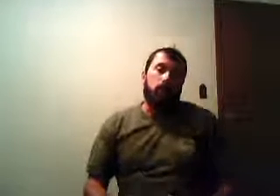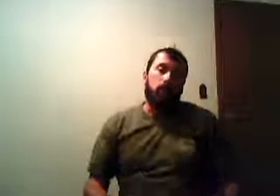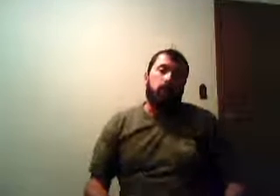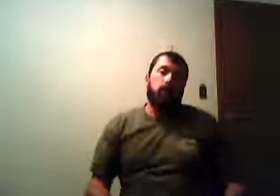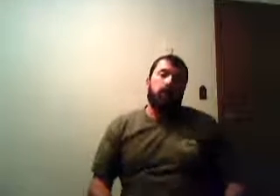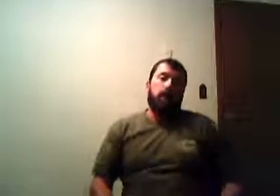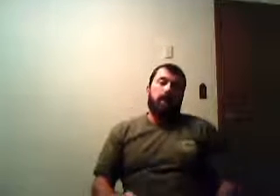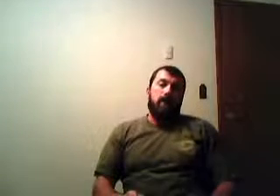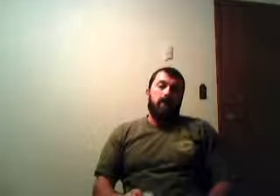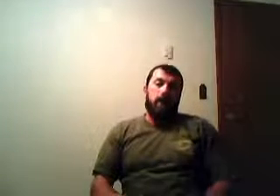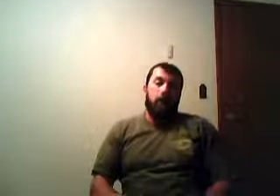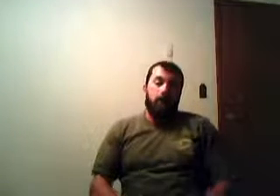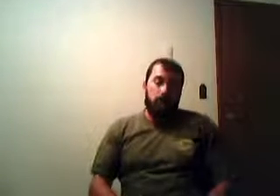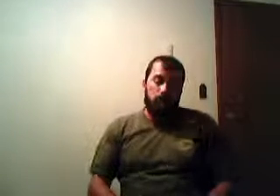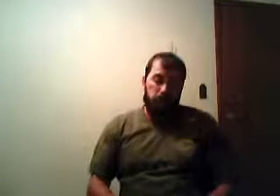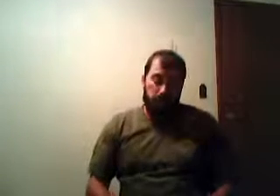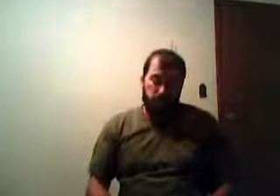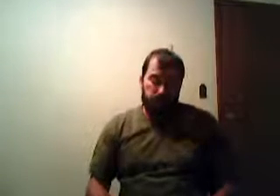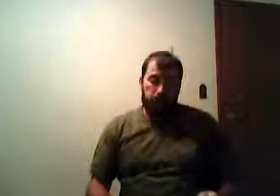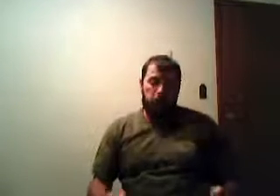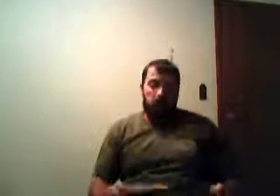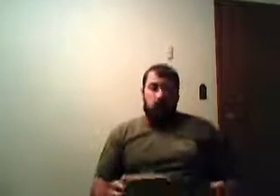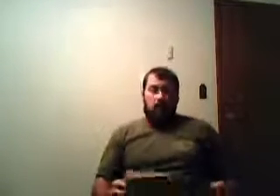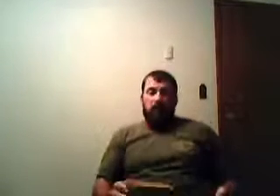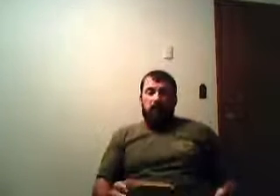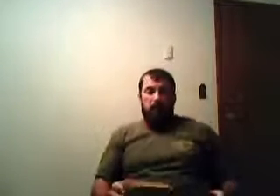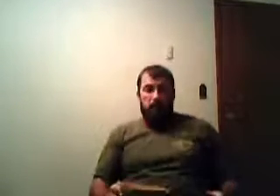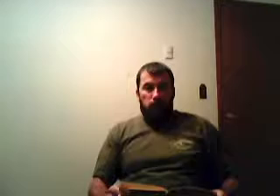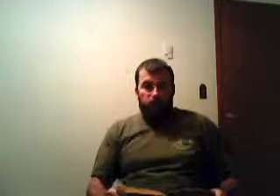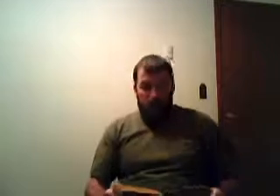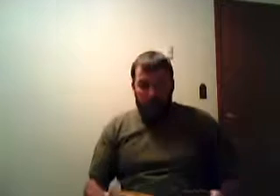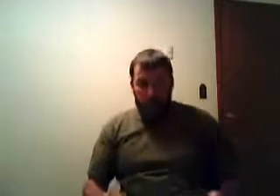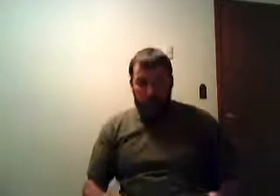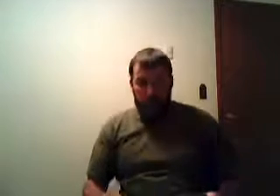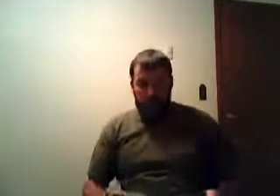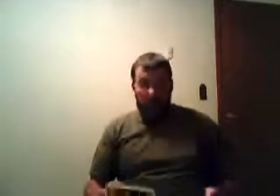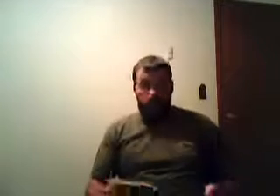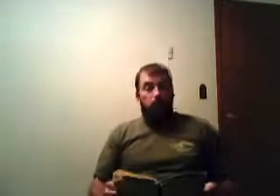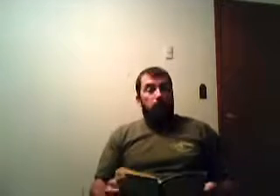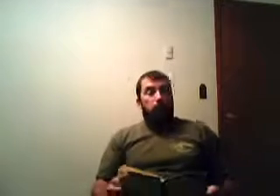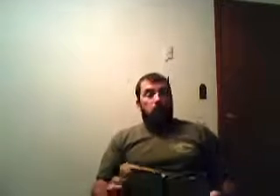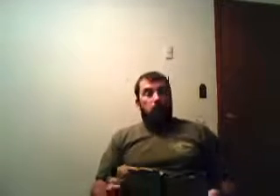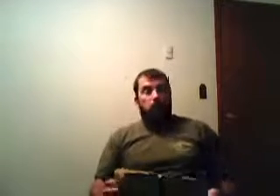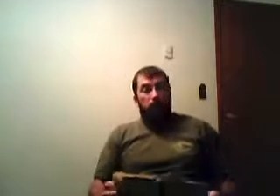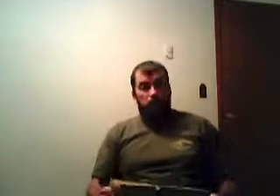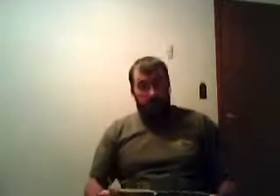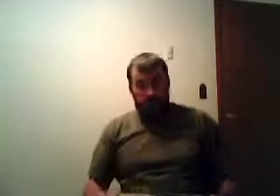before I bring you back, I want to bring you back up to speed on what I'm reading. And it sets me on fire. Patrick Henry, give me liberty or give me death.